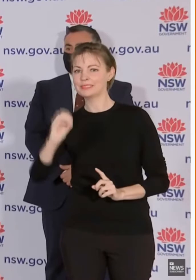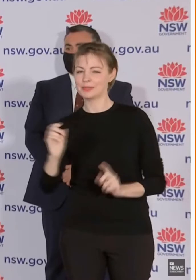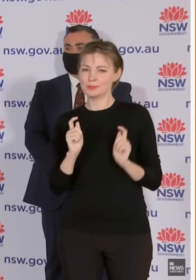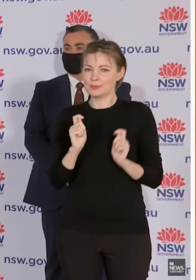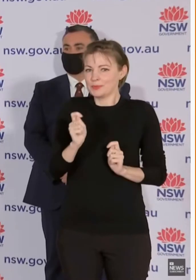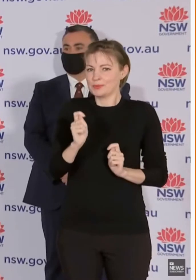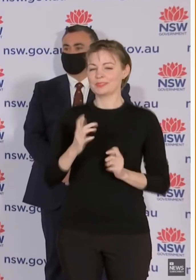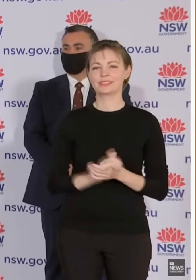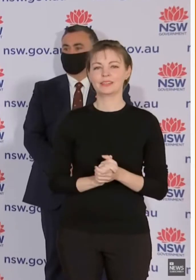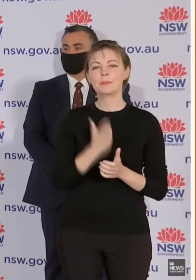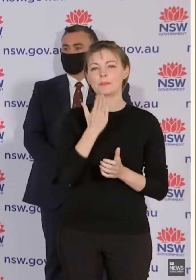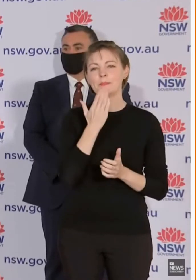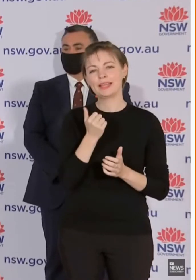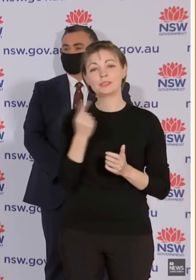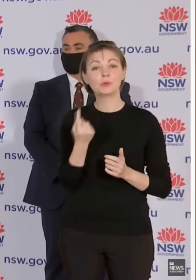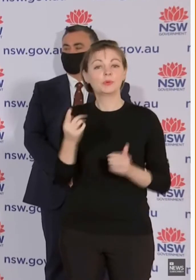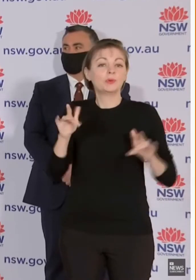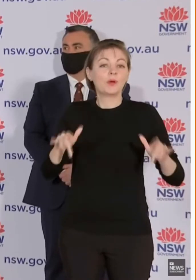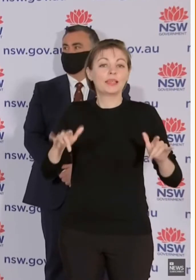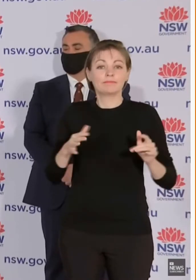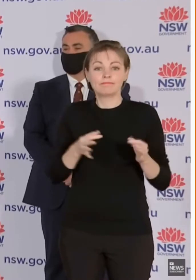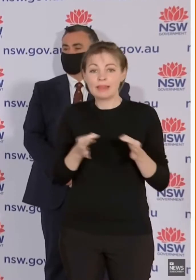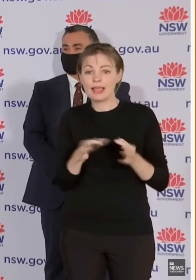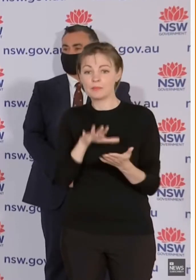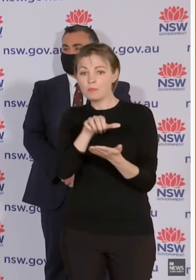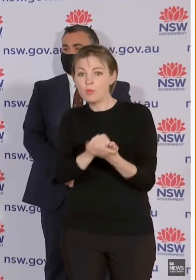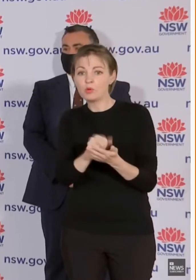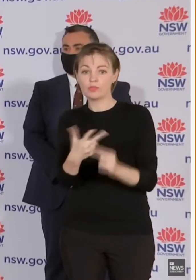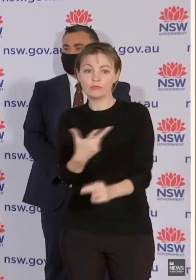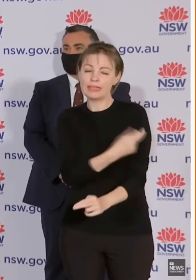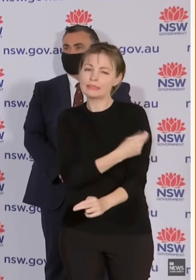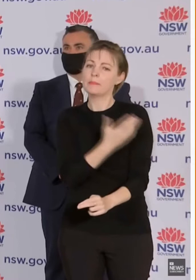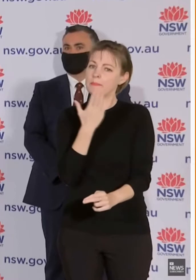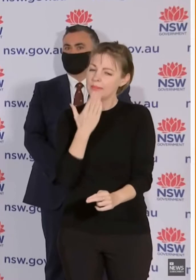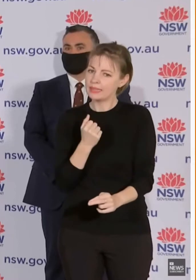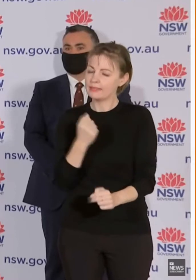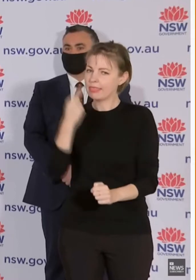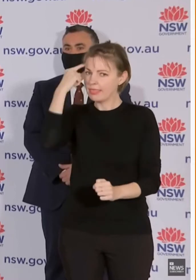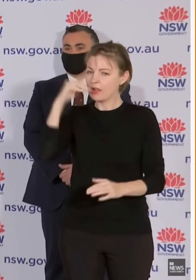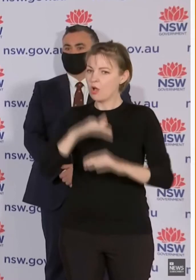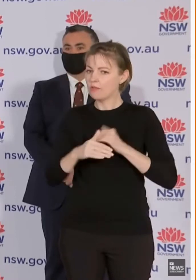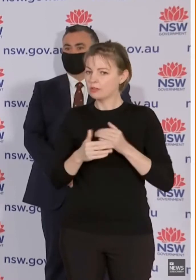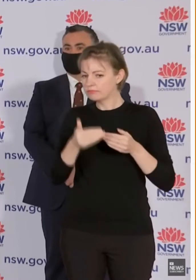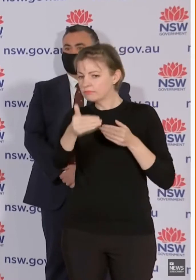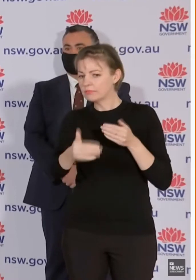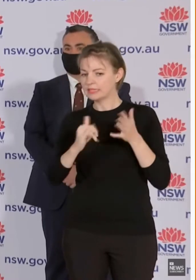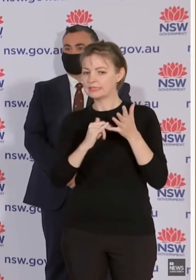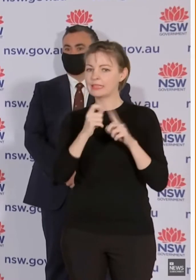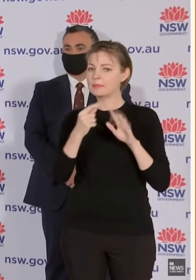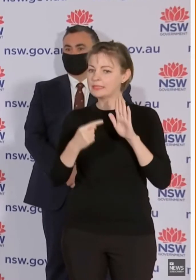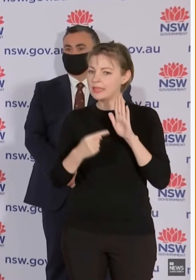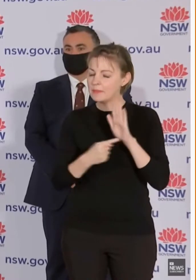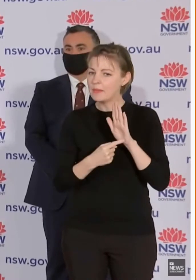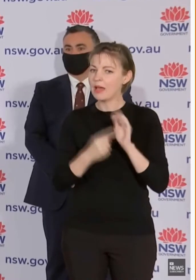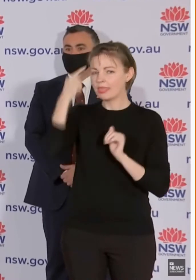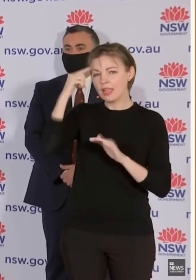please encourage everybody who's not yet made plans for vaccination to really consider September the month when them and their loved ones, your